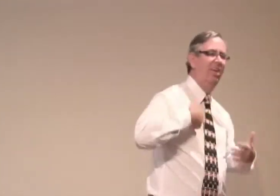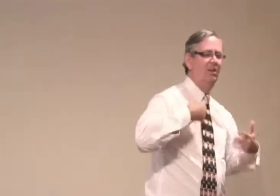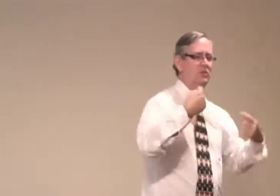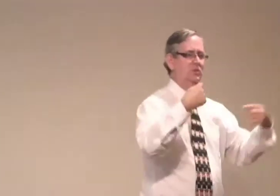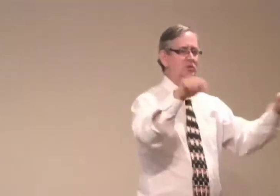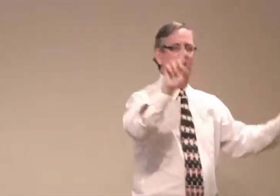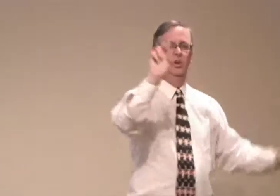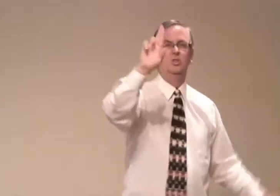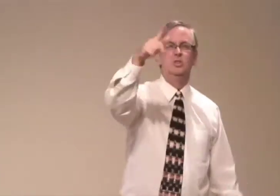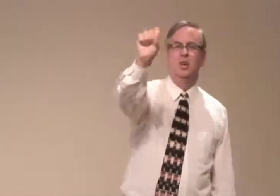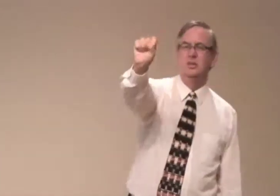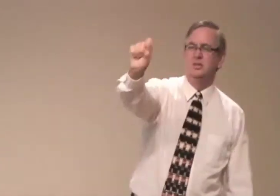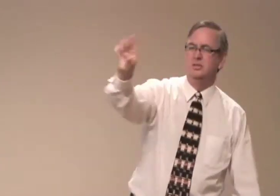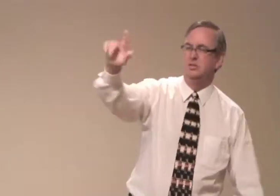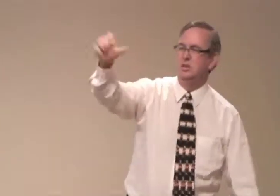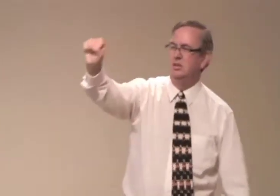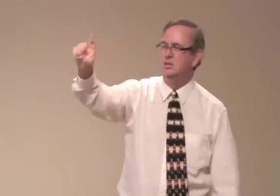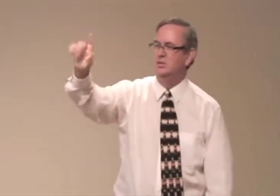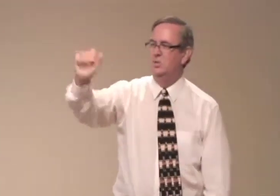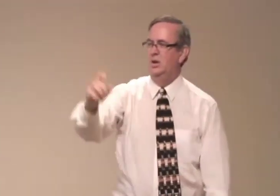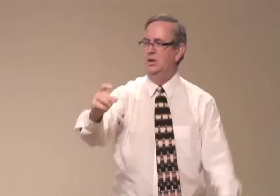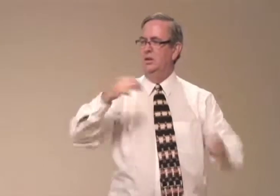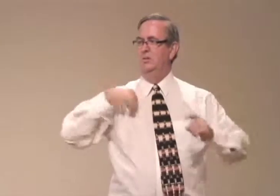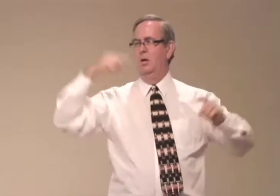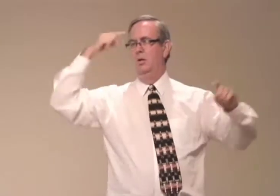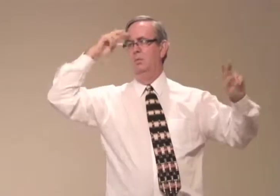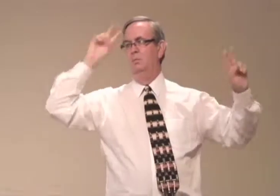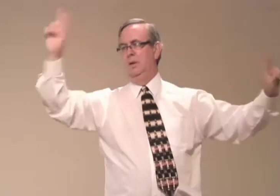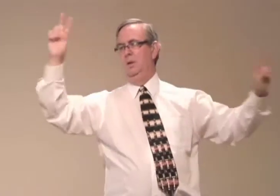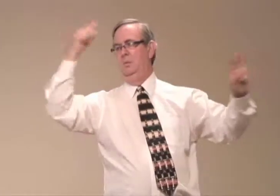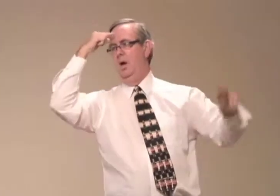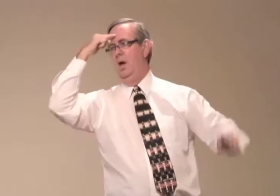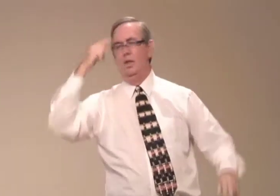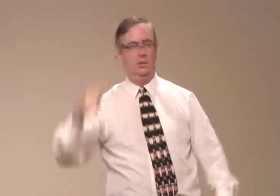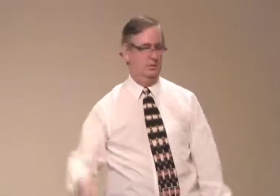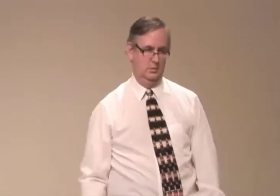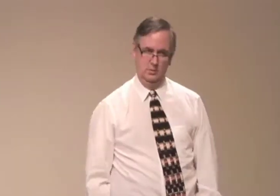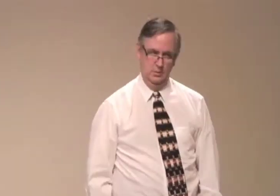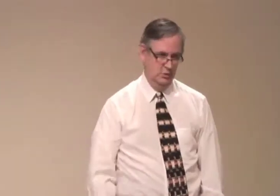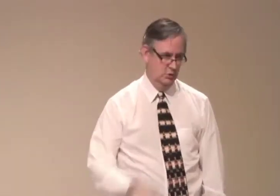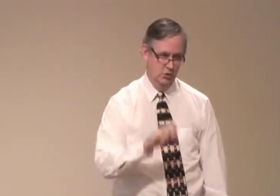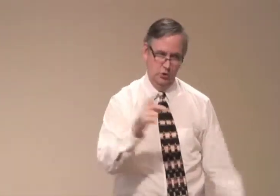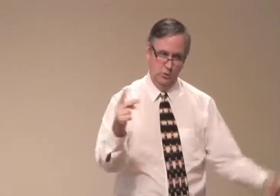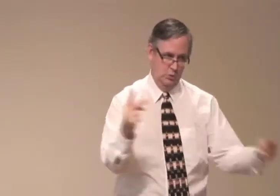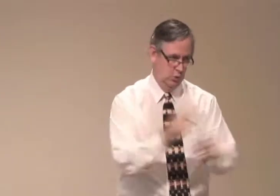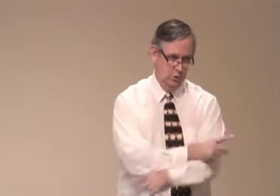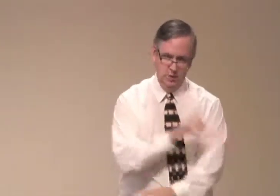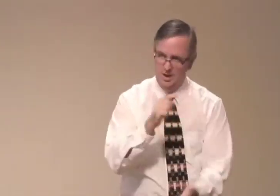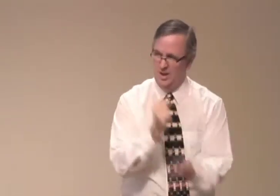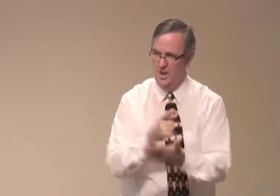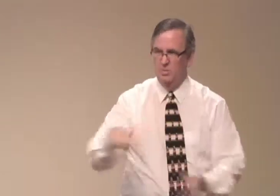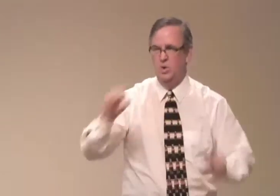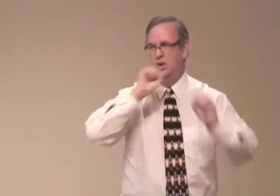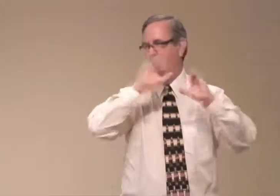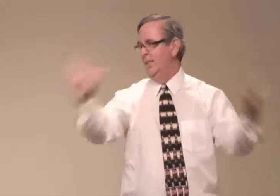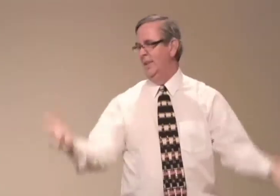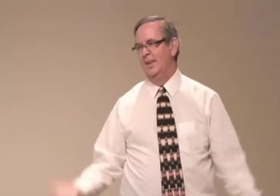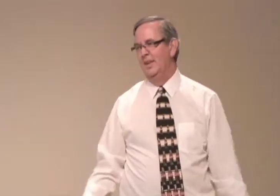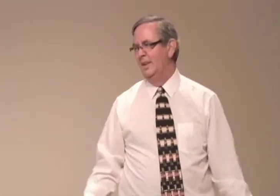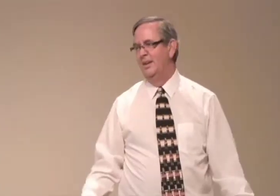He's all, I'm not happy. I'm discouraged. You know what? Drugs aren't going to give you any peace of mind. It's going to make things